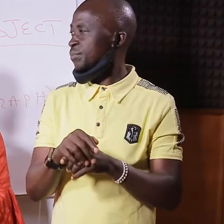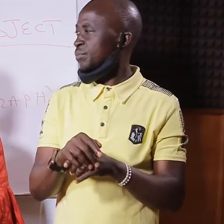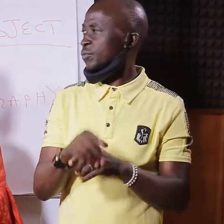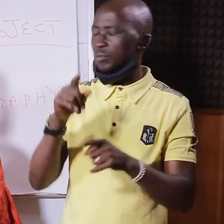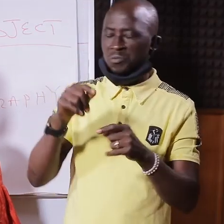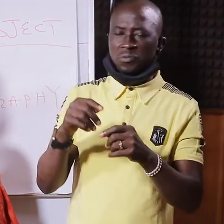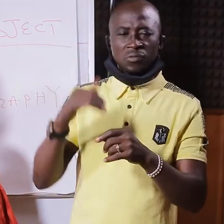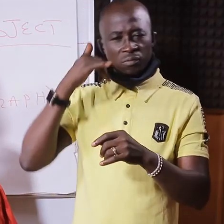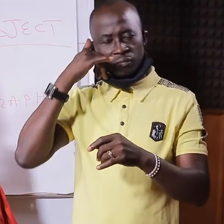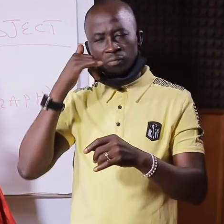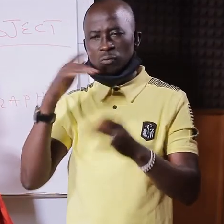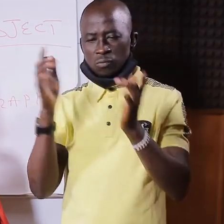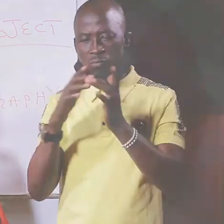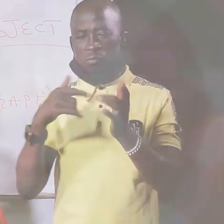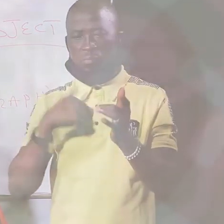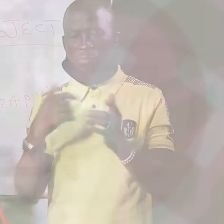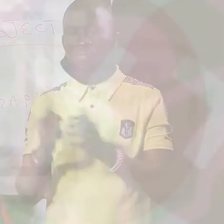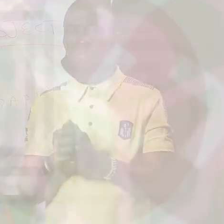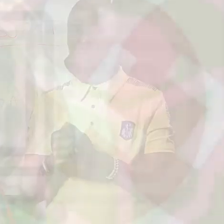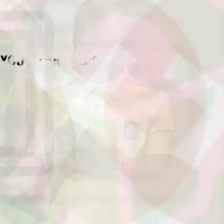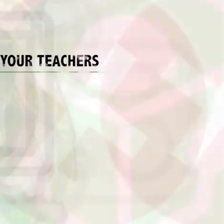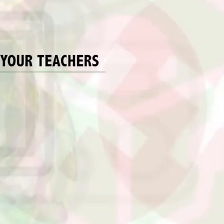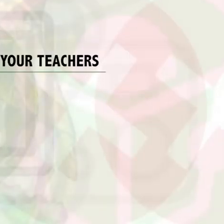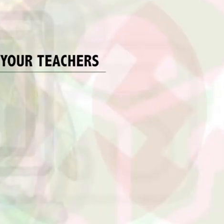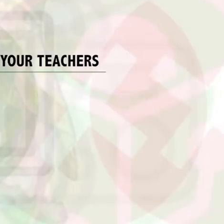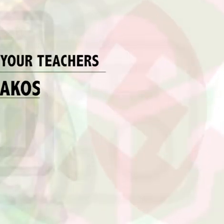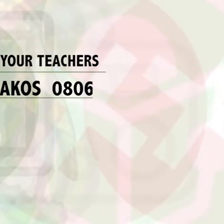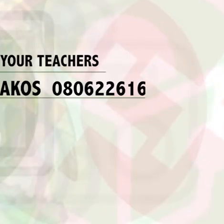can reach me on my phone number